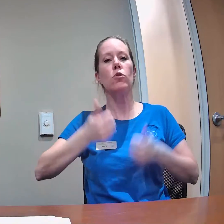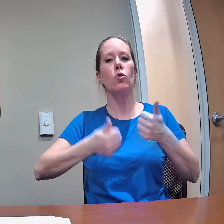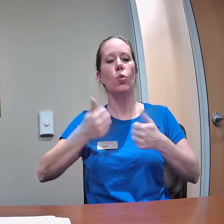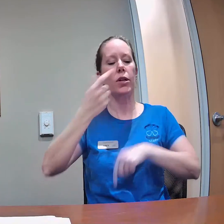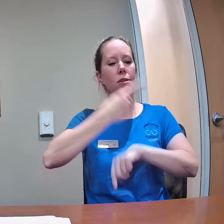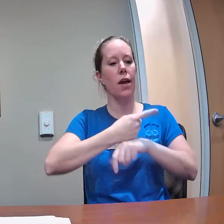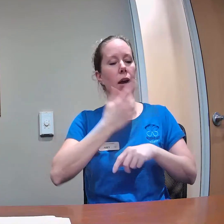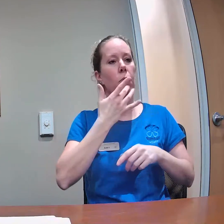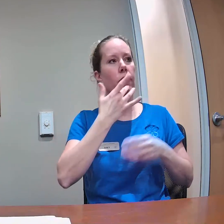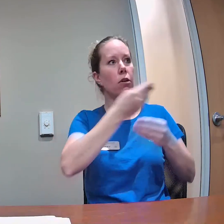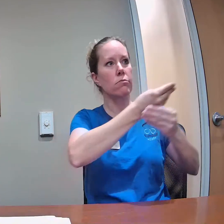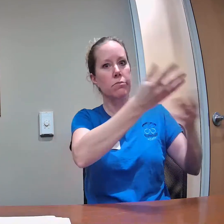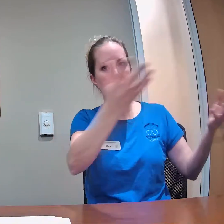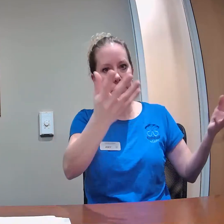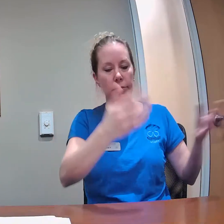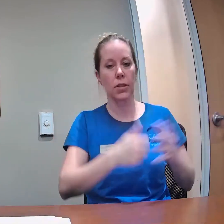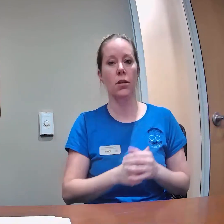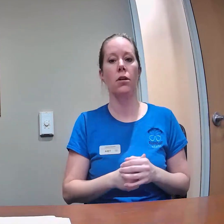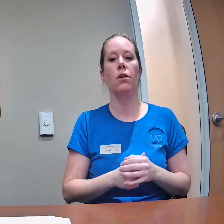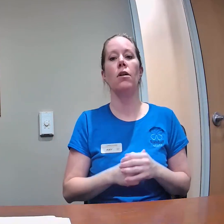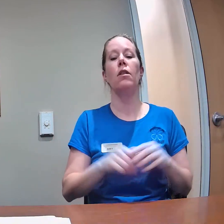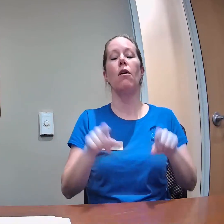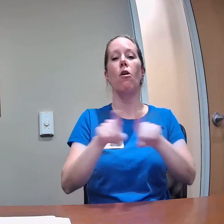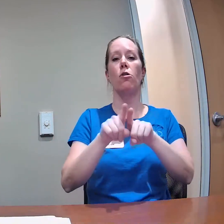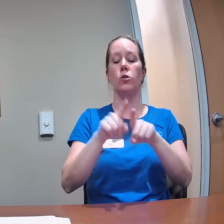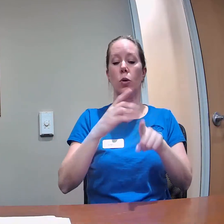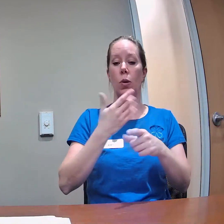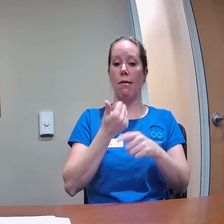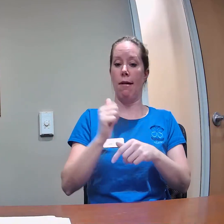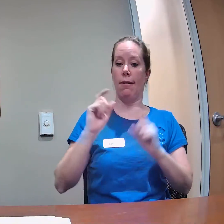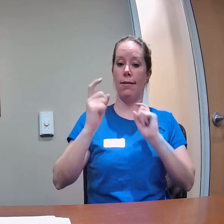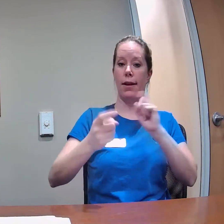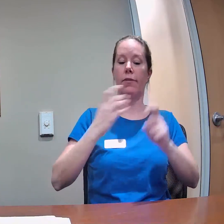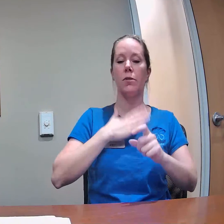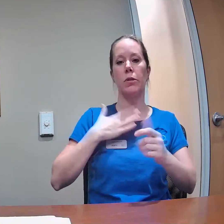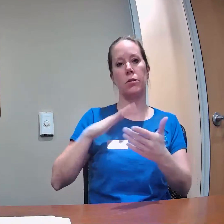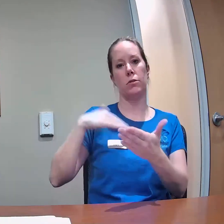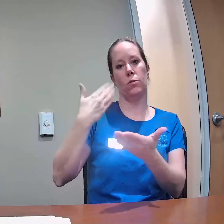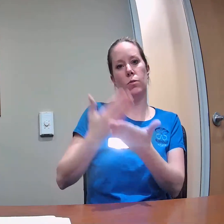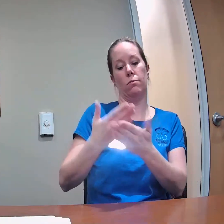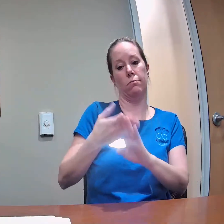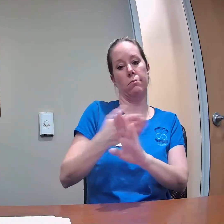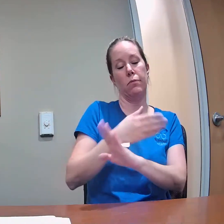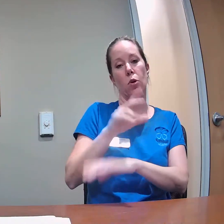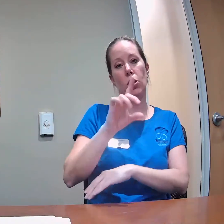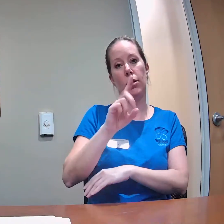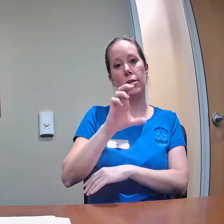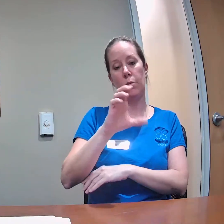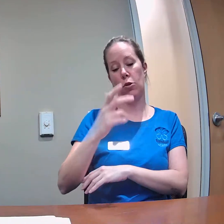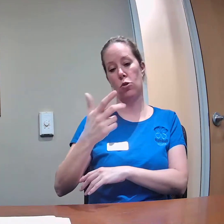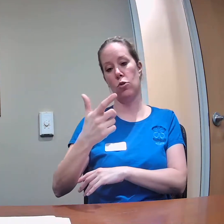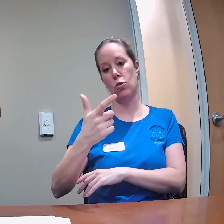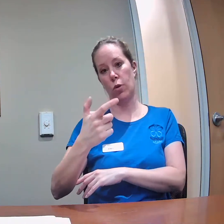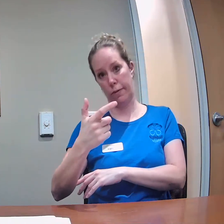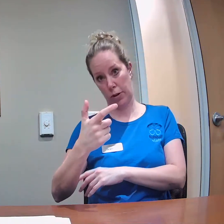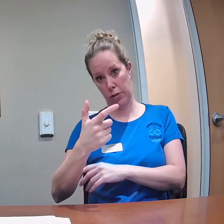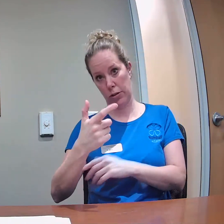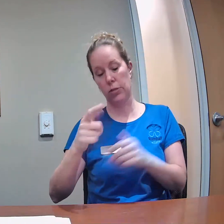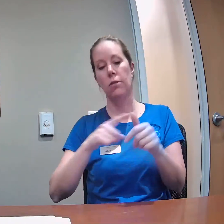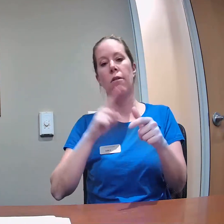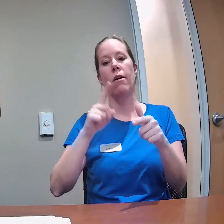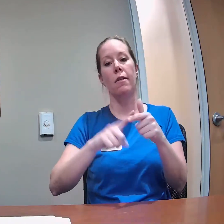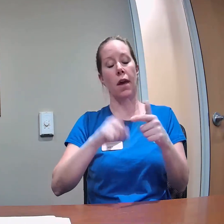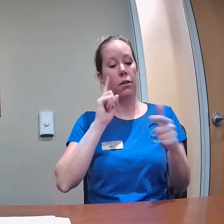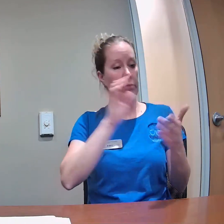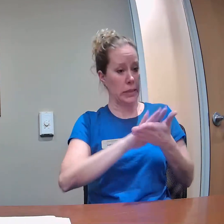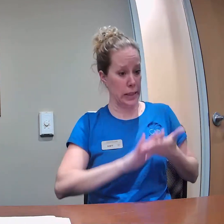also please ensure that the gifts arrive by December 21st so that we can quarantine them for enough enough time.